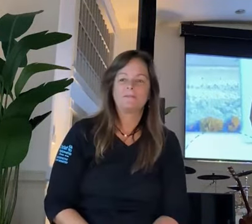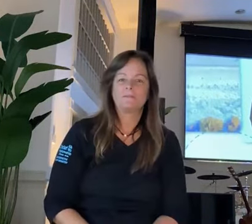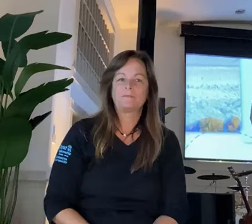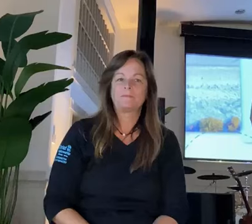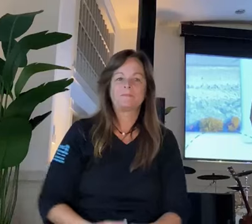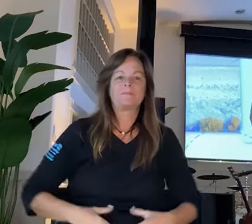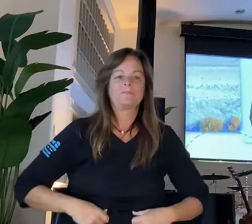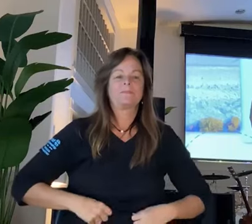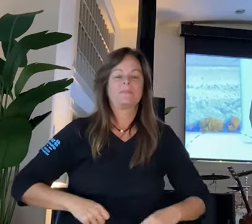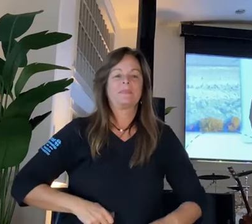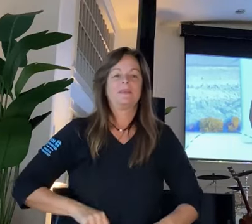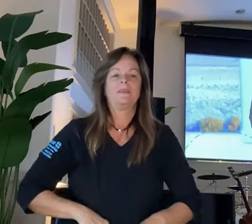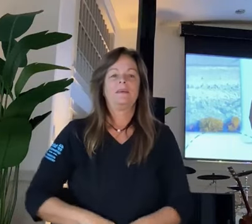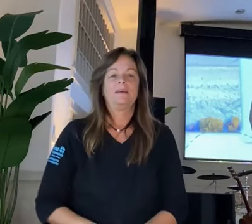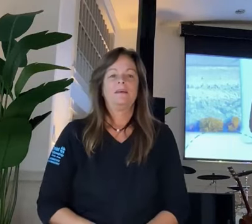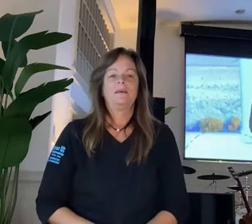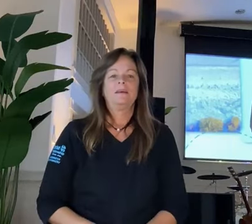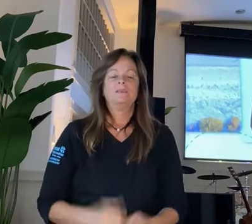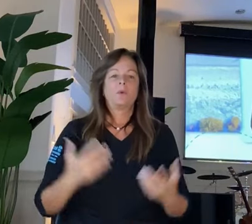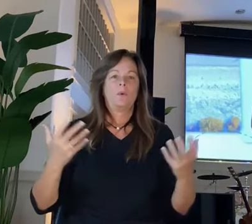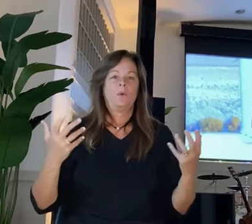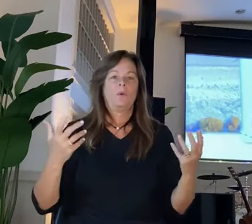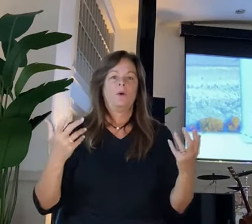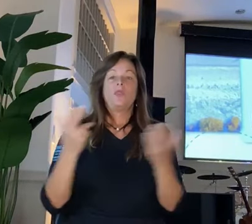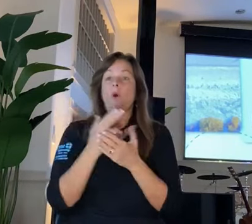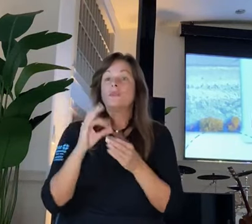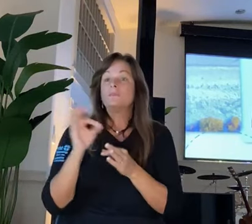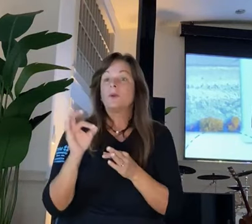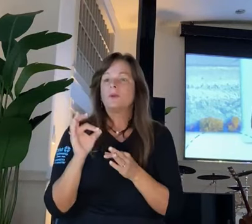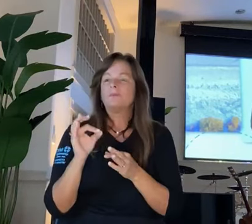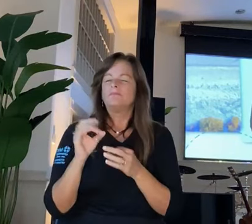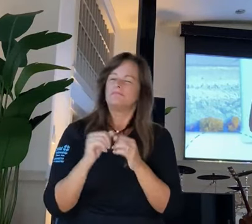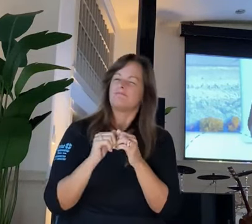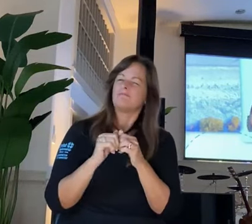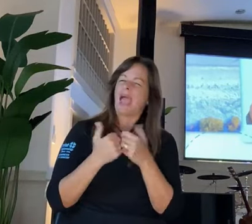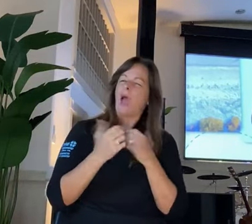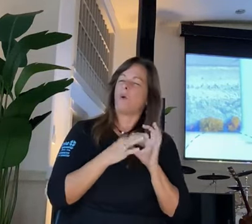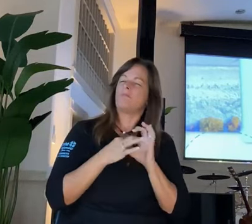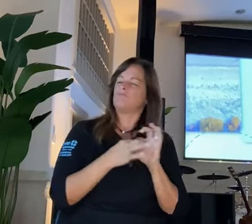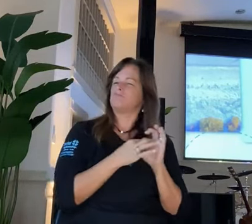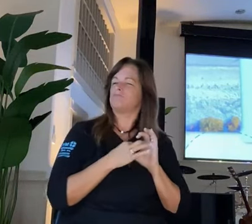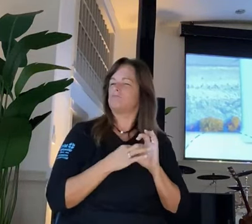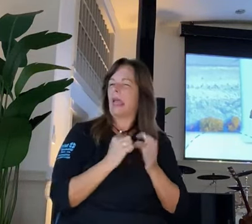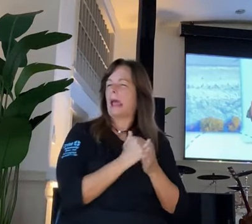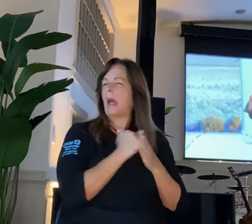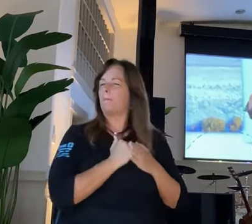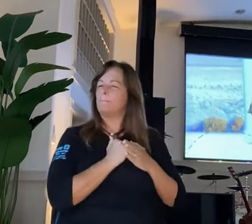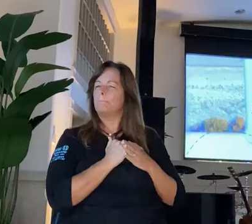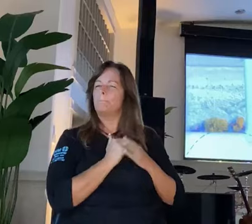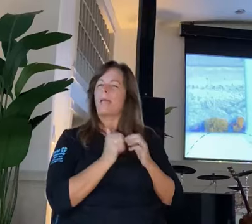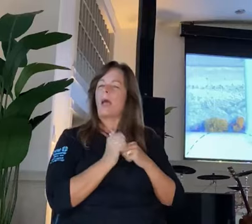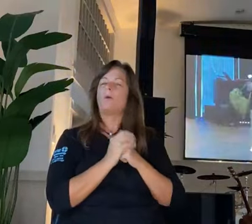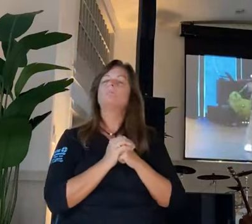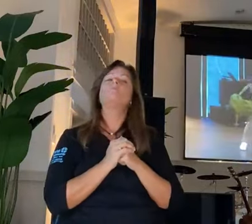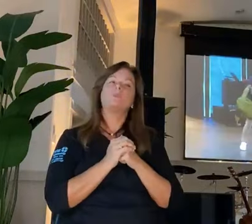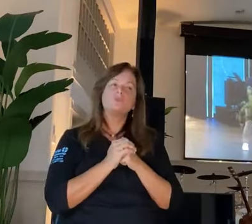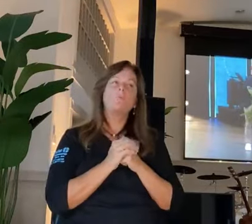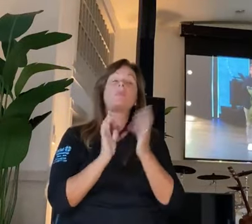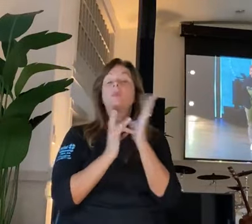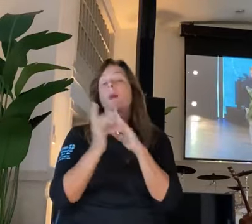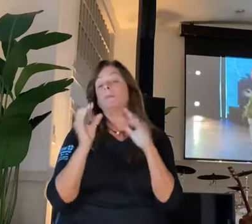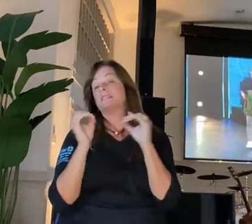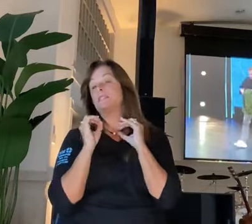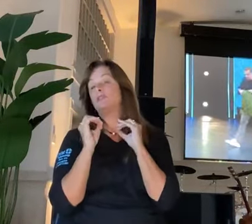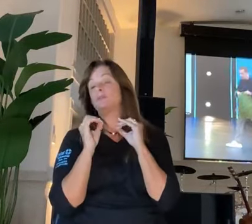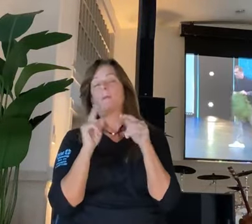to live. So how does the Holy Spirit work in our lives? Well, there are many things that we learn from the